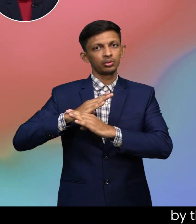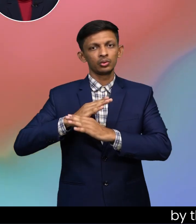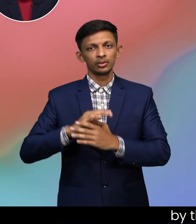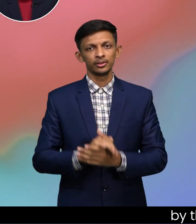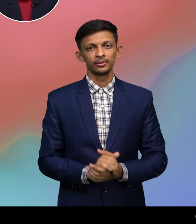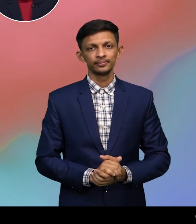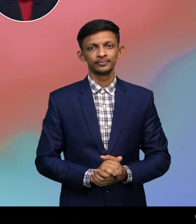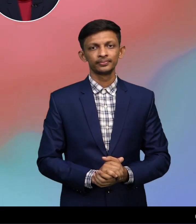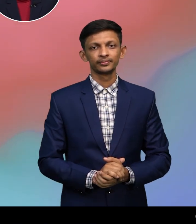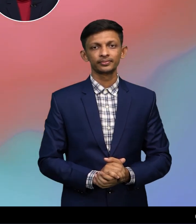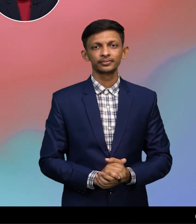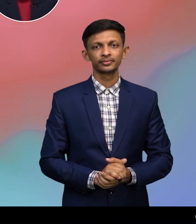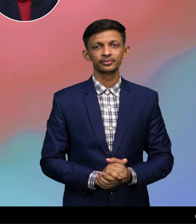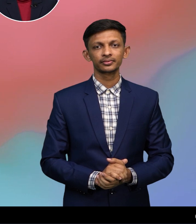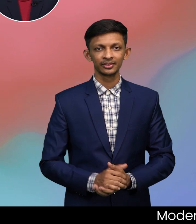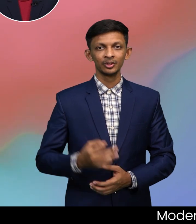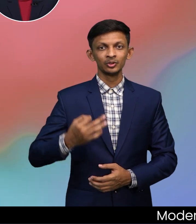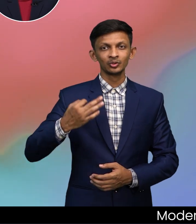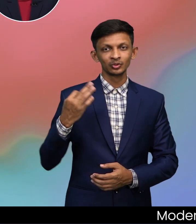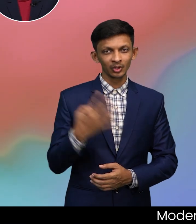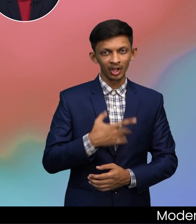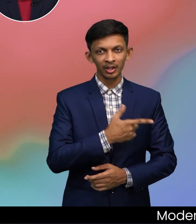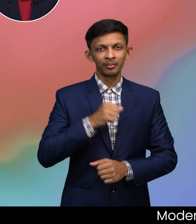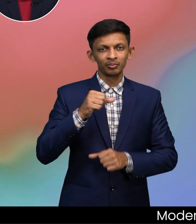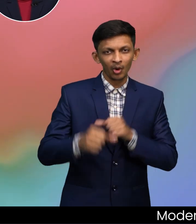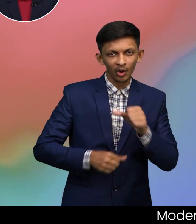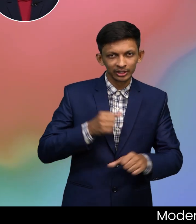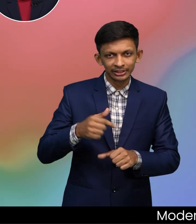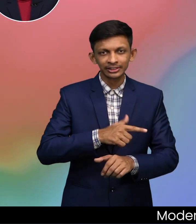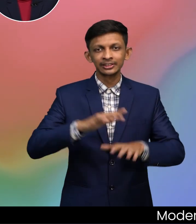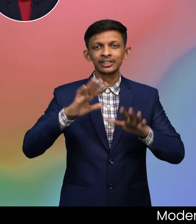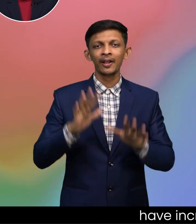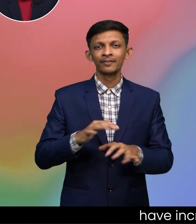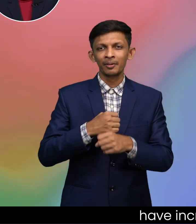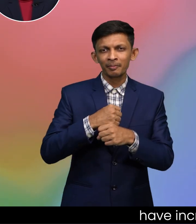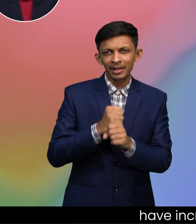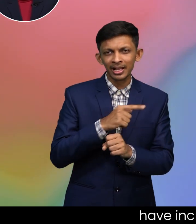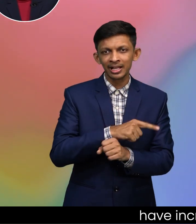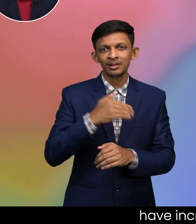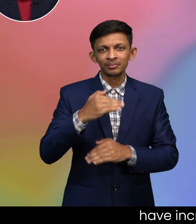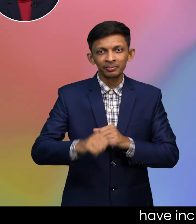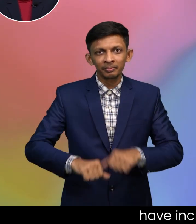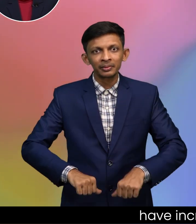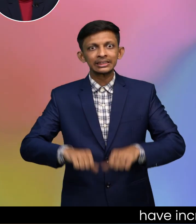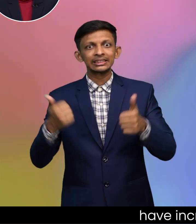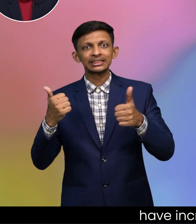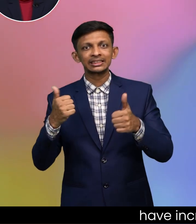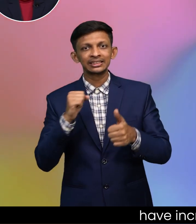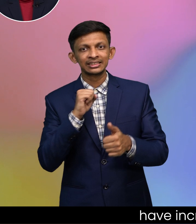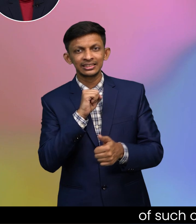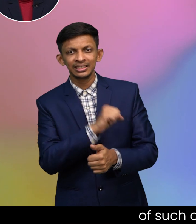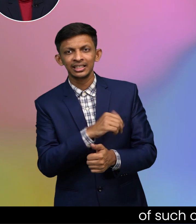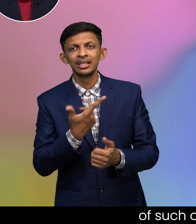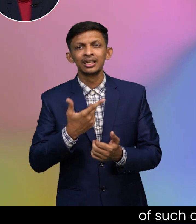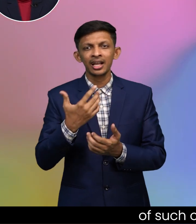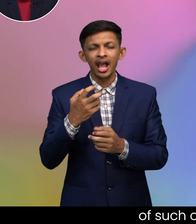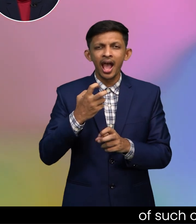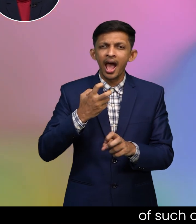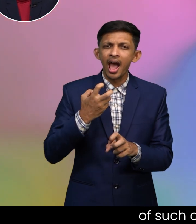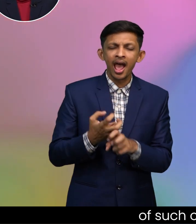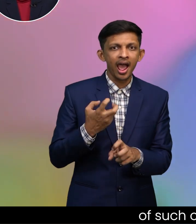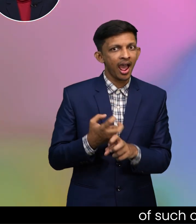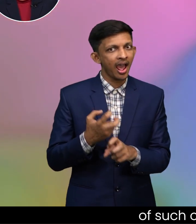A functioning kidney is used in transplantation from a donor, preferably a close relative.